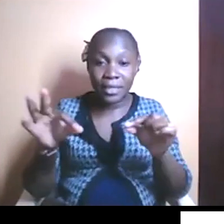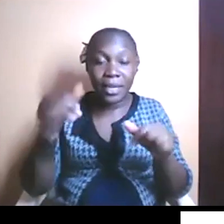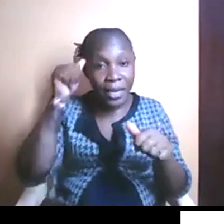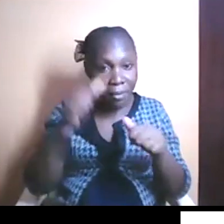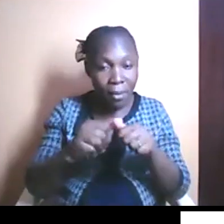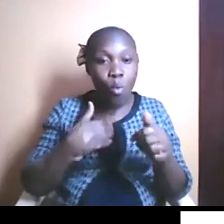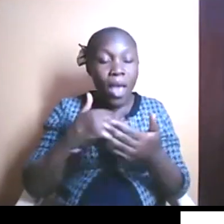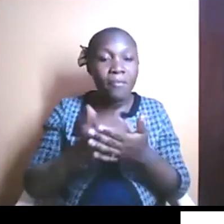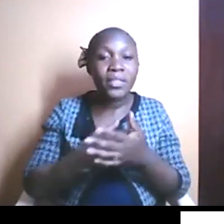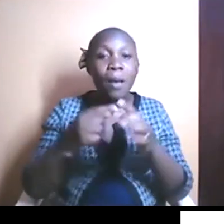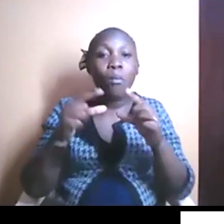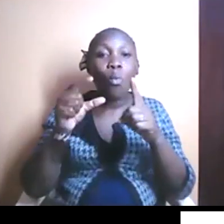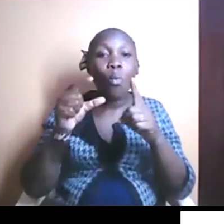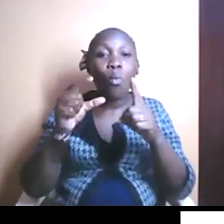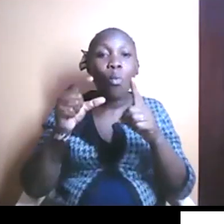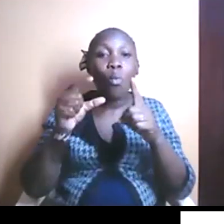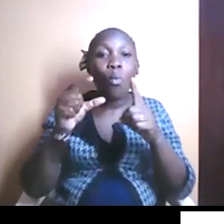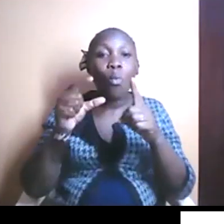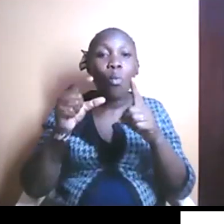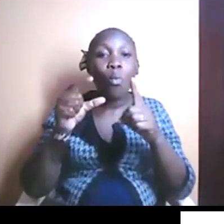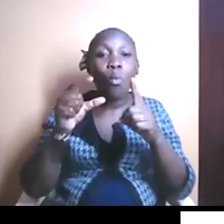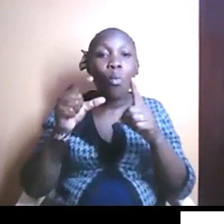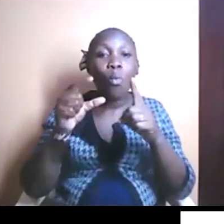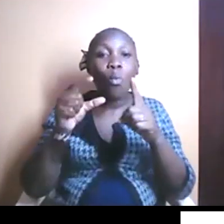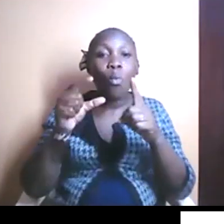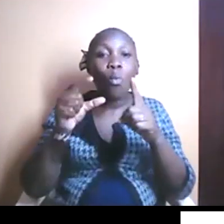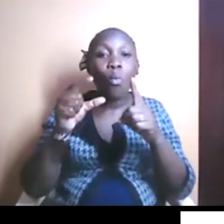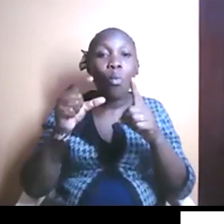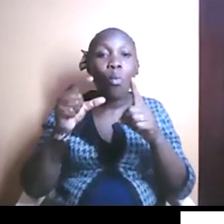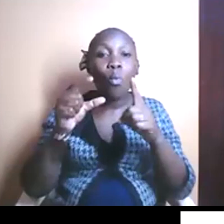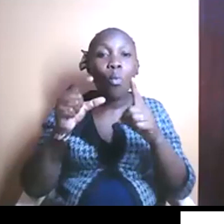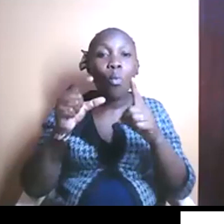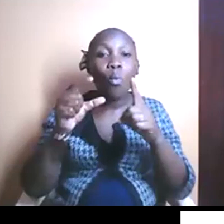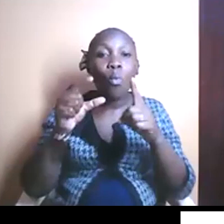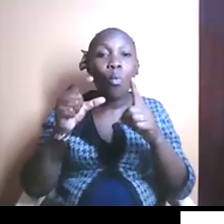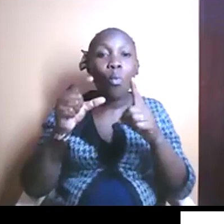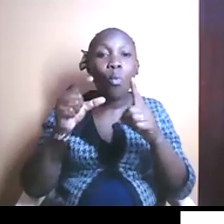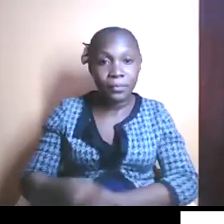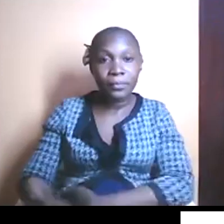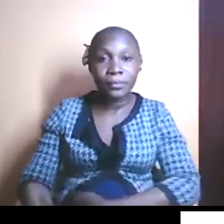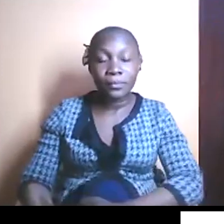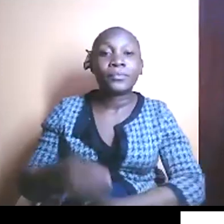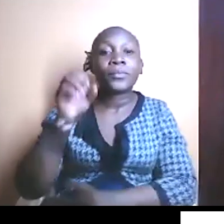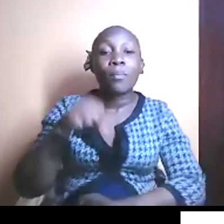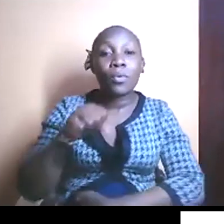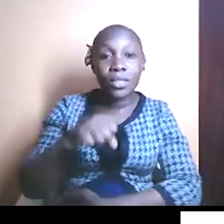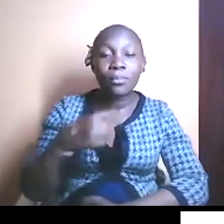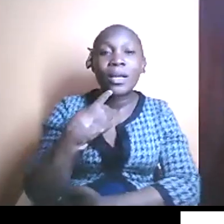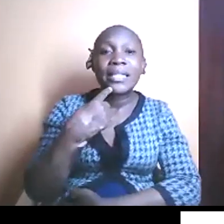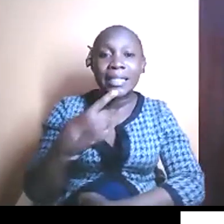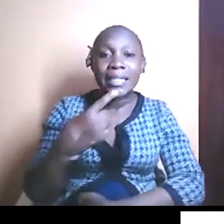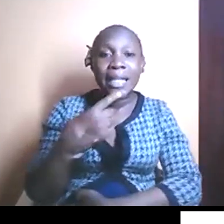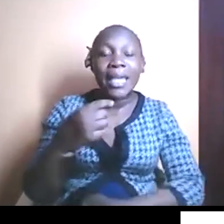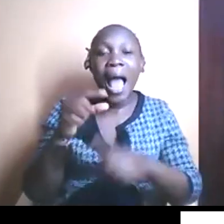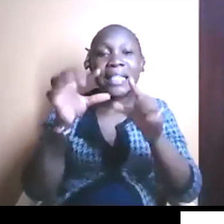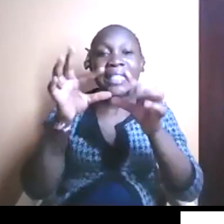videos on practically anything. But I'd like you to rehearse a statement that would be good for you, for your own self-talk, and for